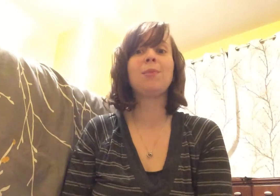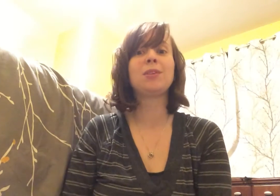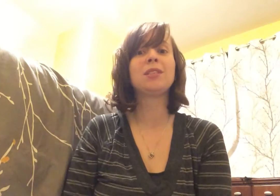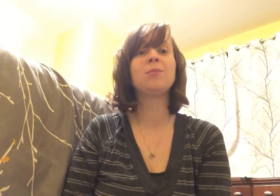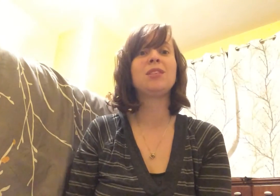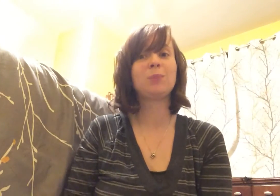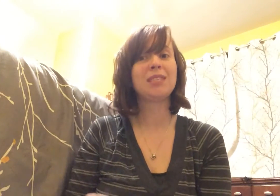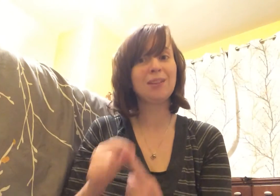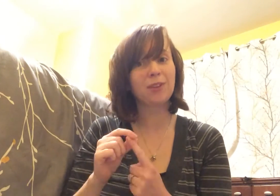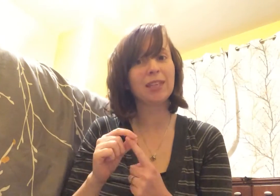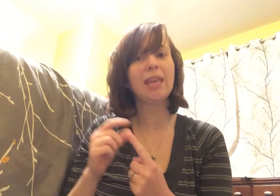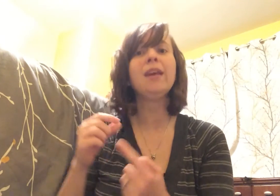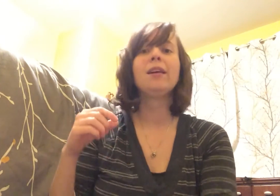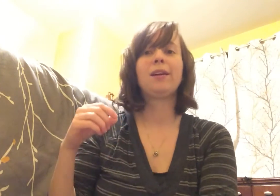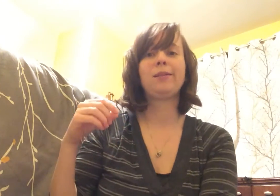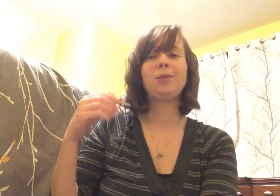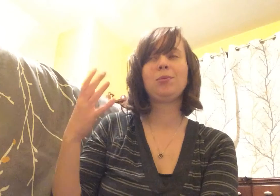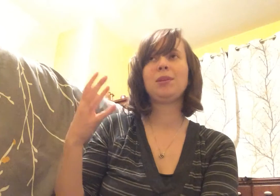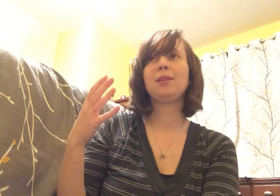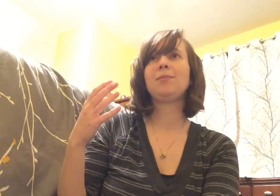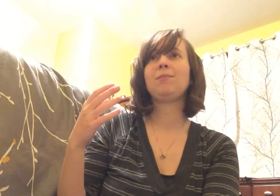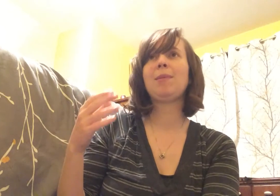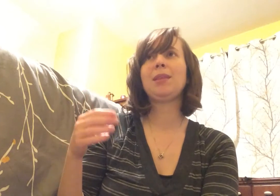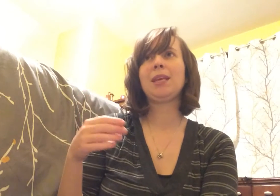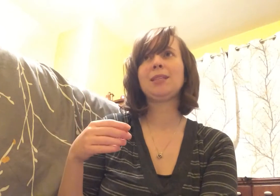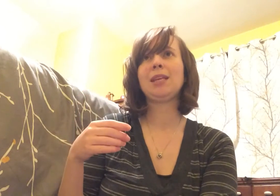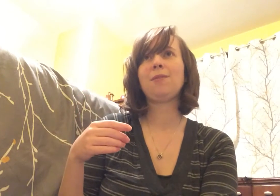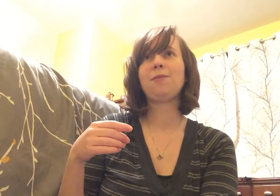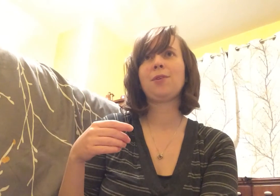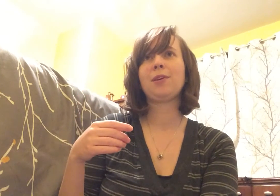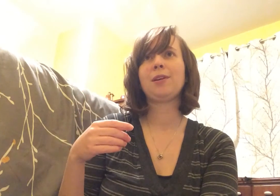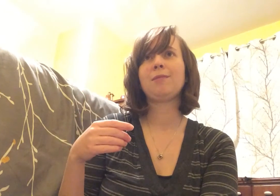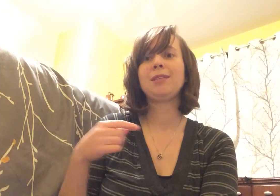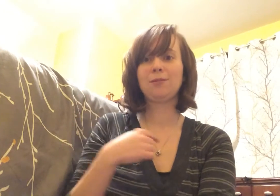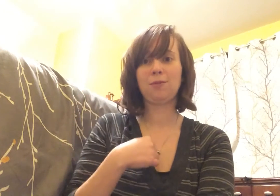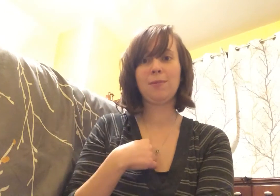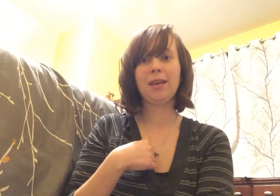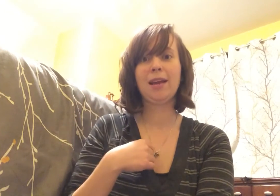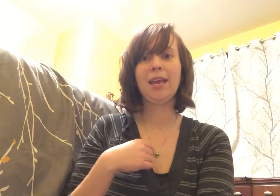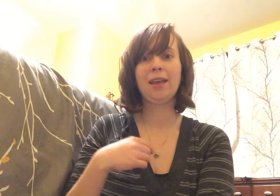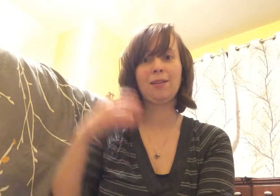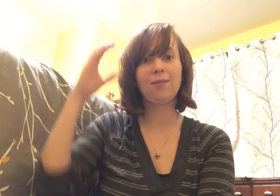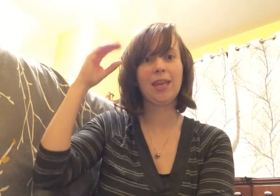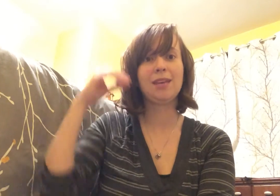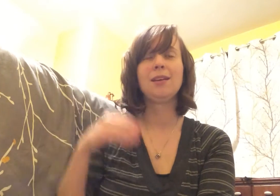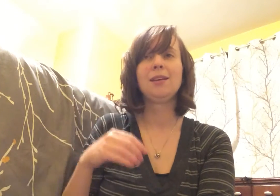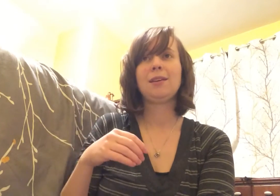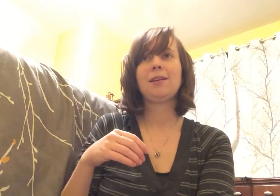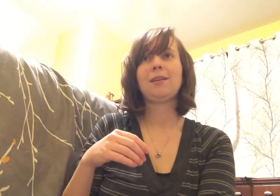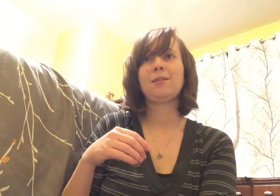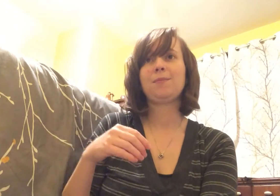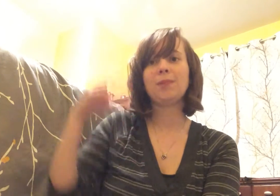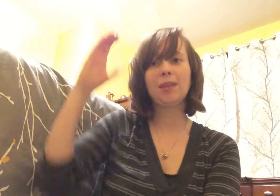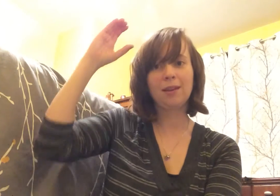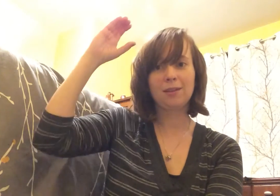about someone specifically, you would maybe like say, for instance, for me, I have a